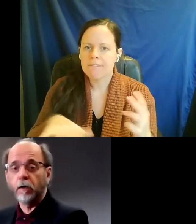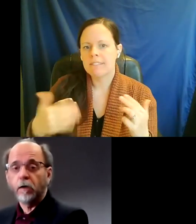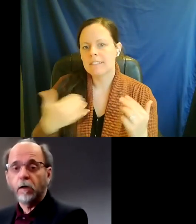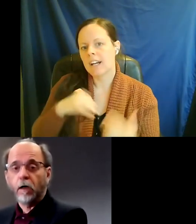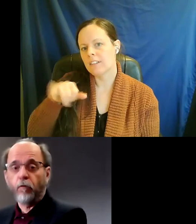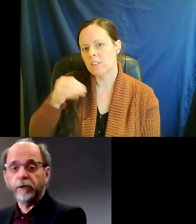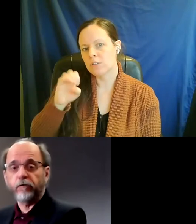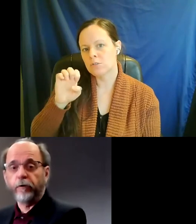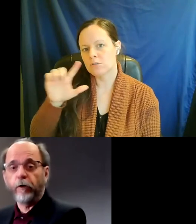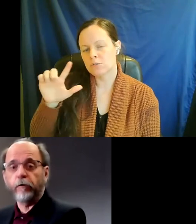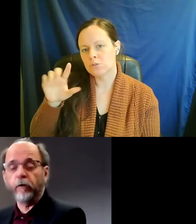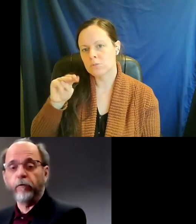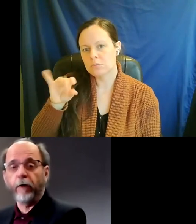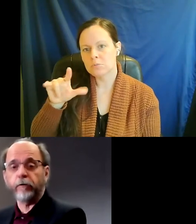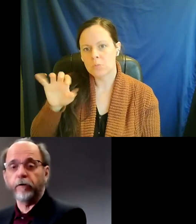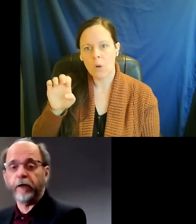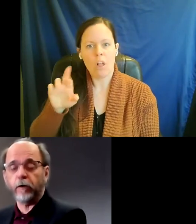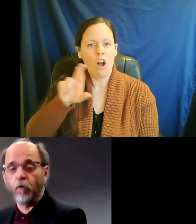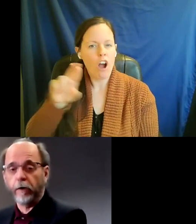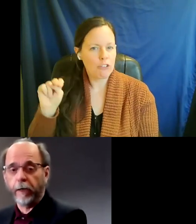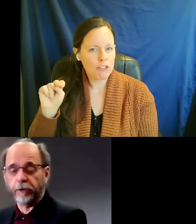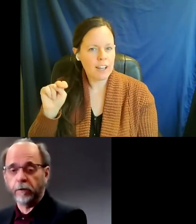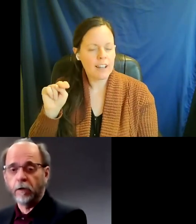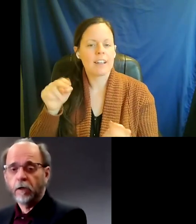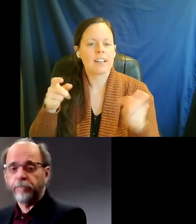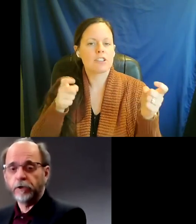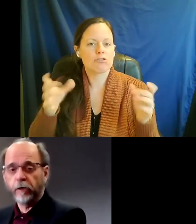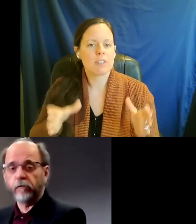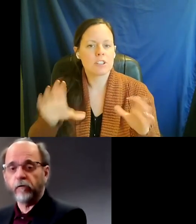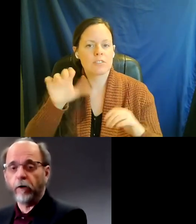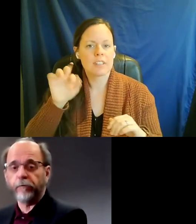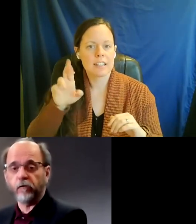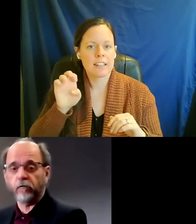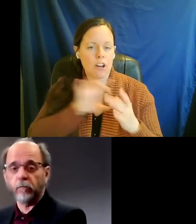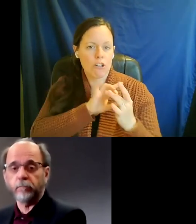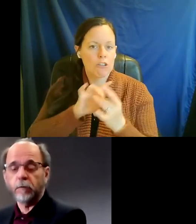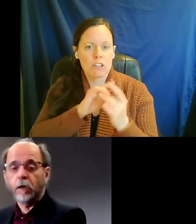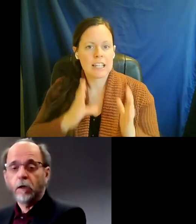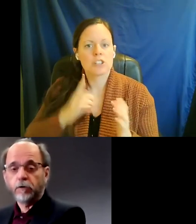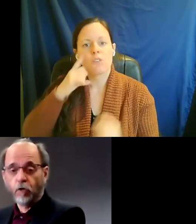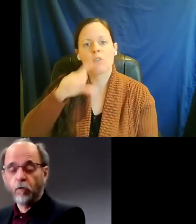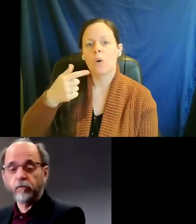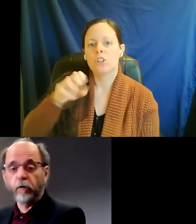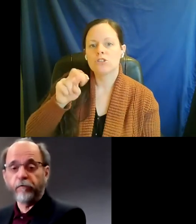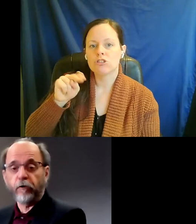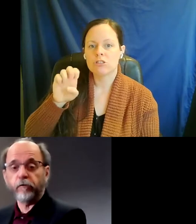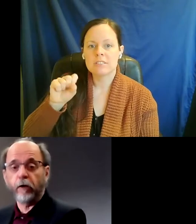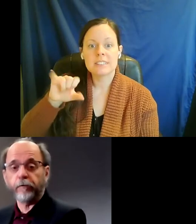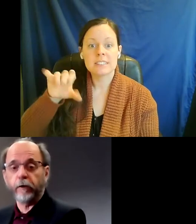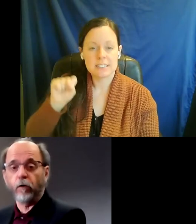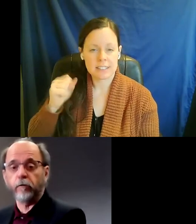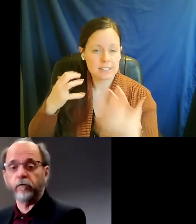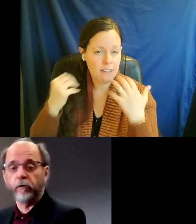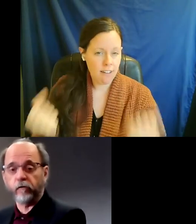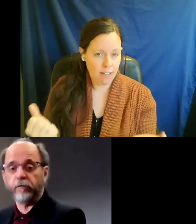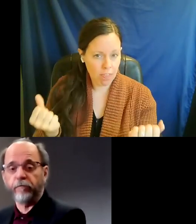Moore, a registered nurse and Director of Care Coordination for Genesis Health System. Joel was one of the first